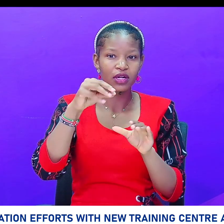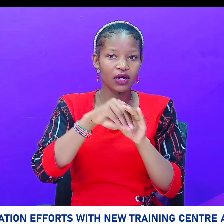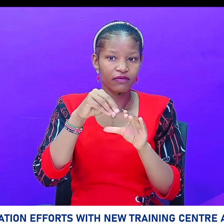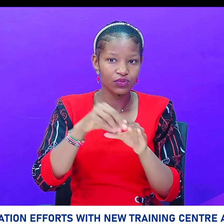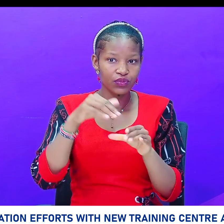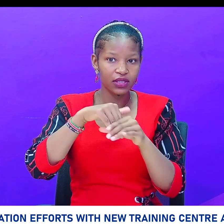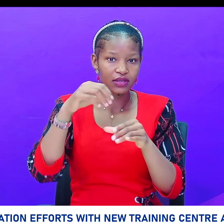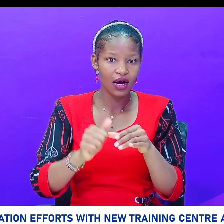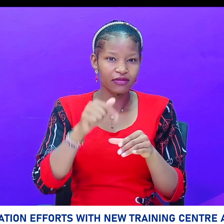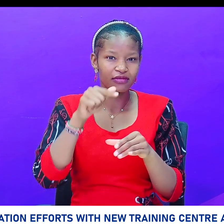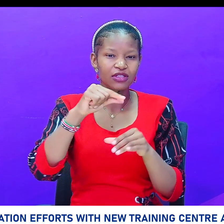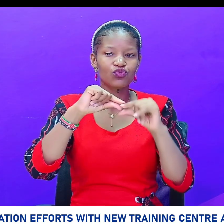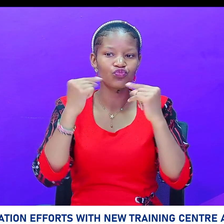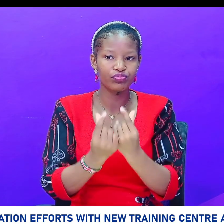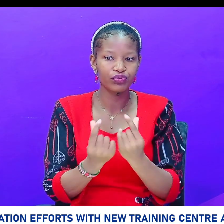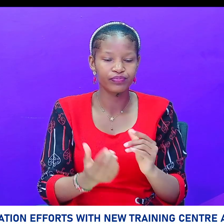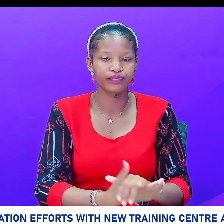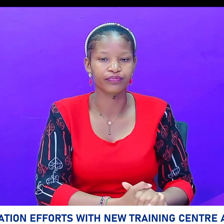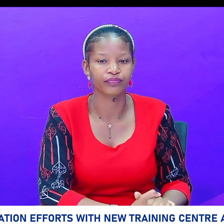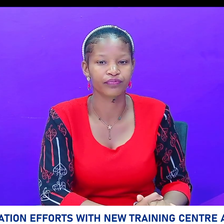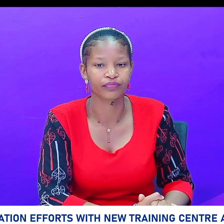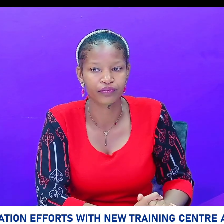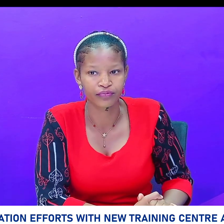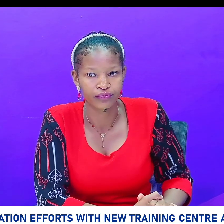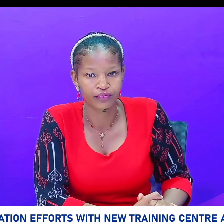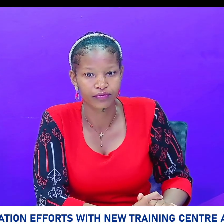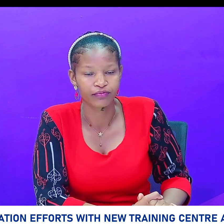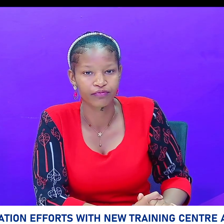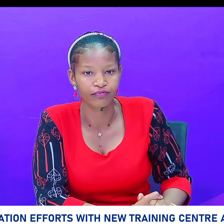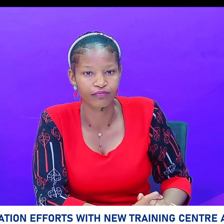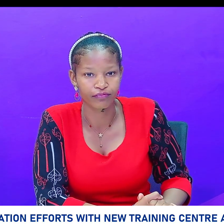security by curbing involvement in armed groups.